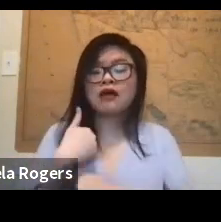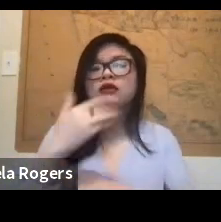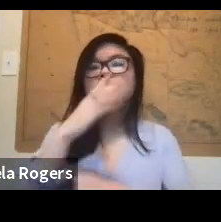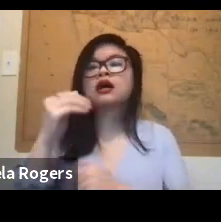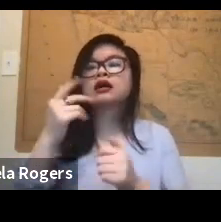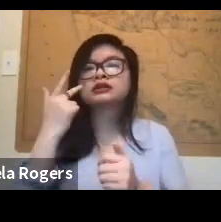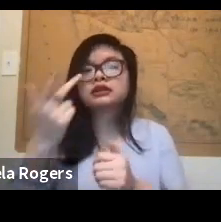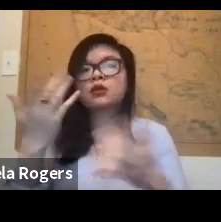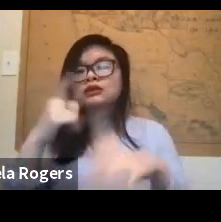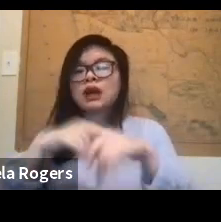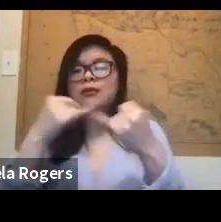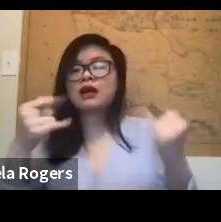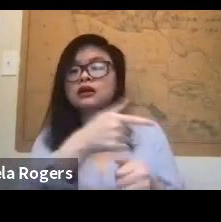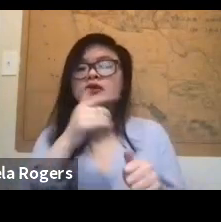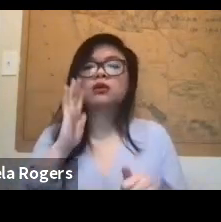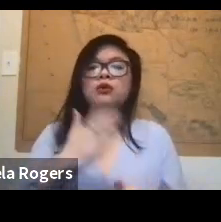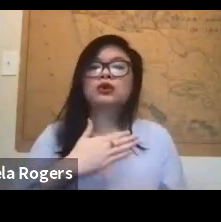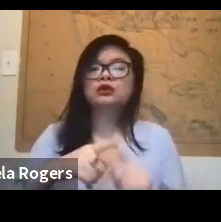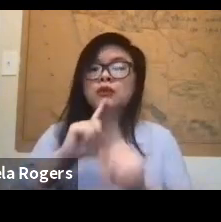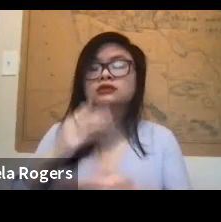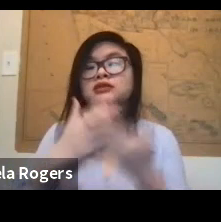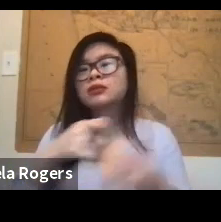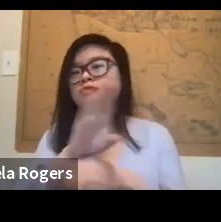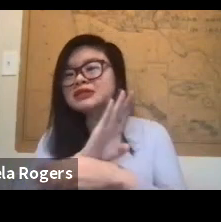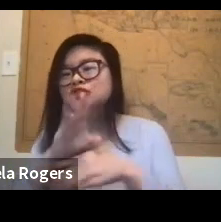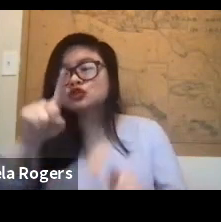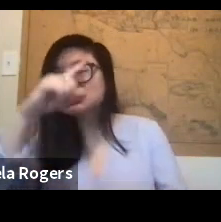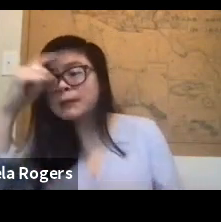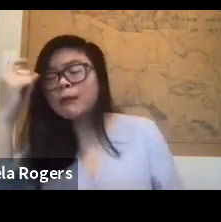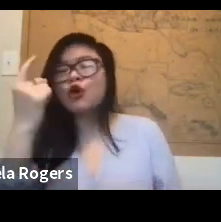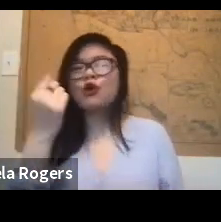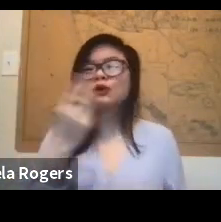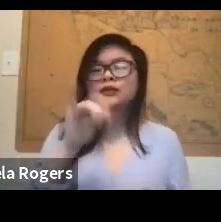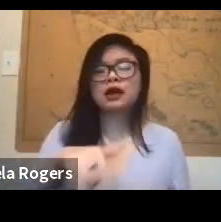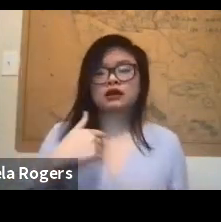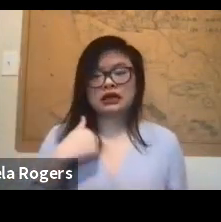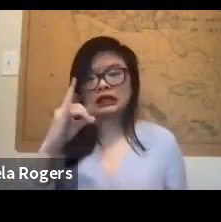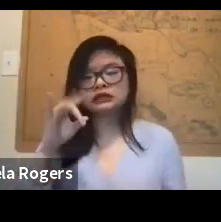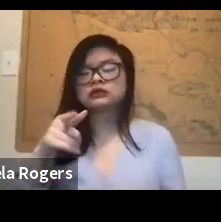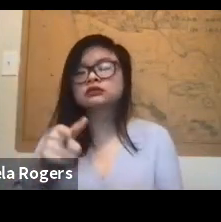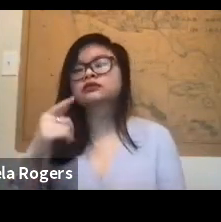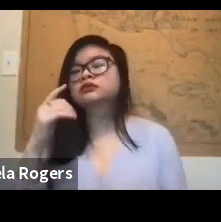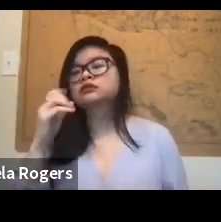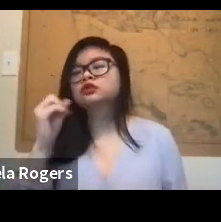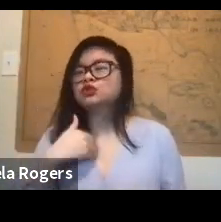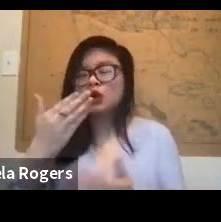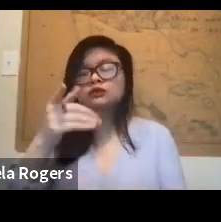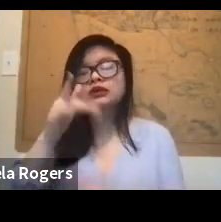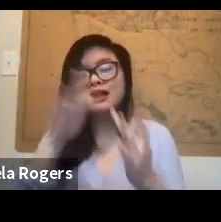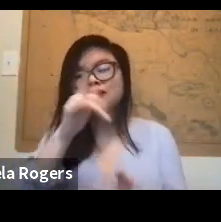So you need to look at which country, you know, what the timeline is, and, you know, maybe they're busy during the